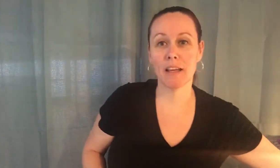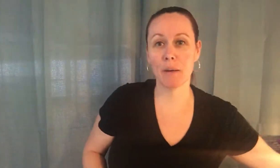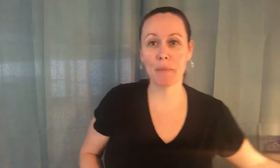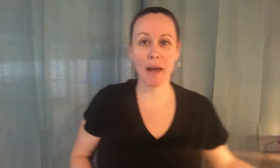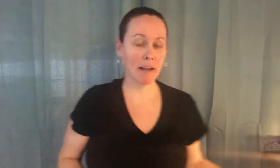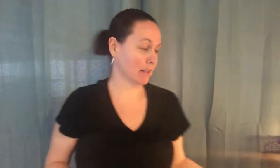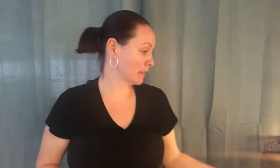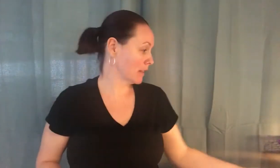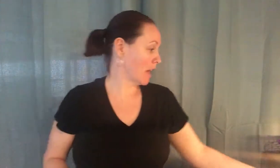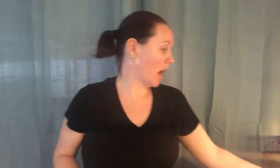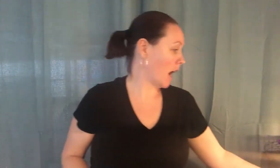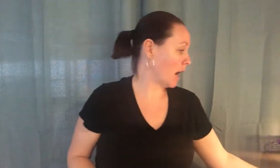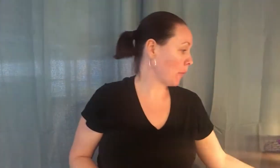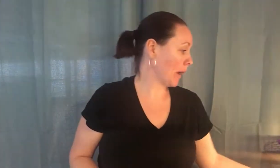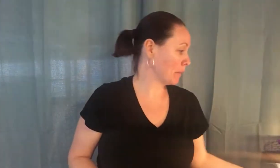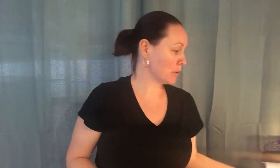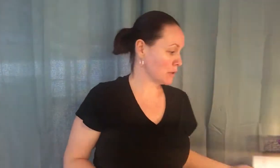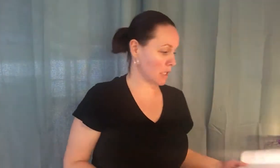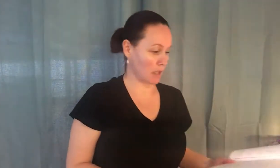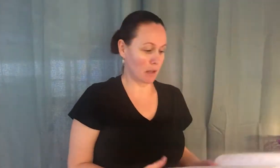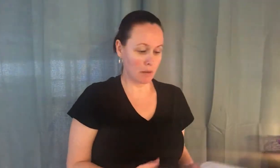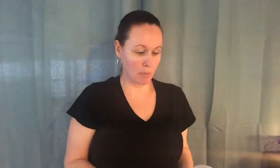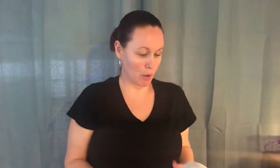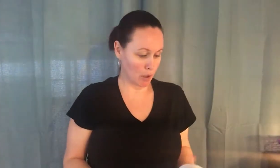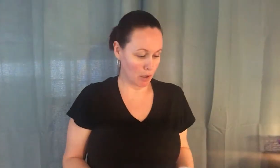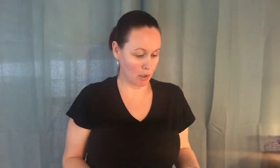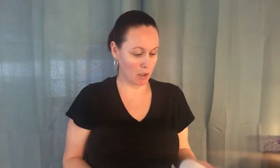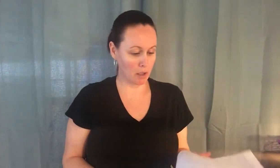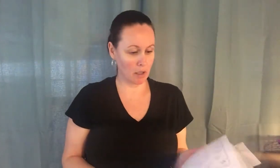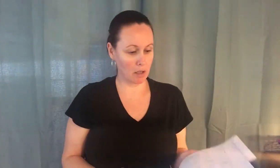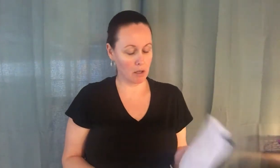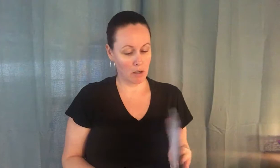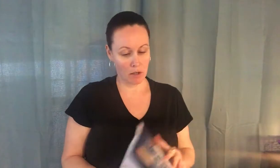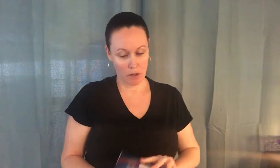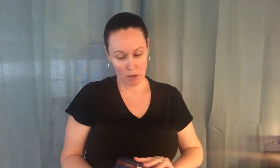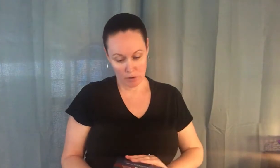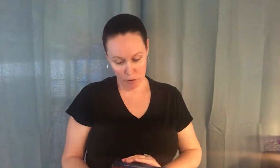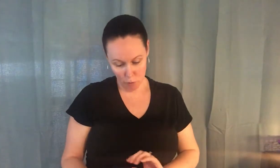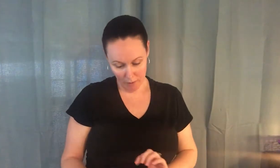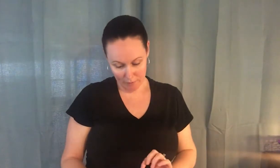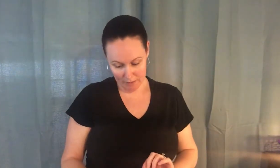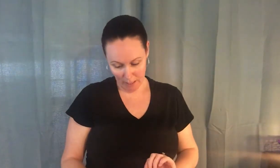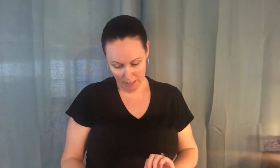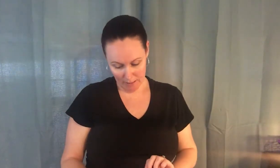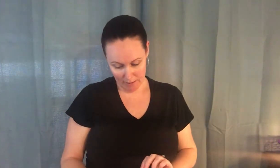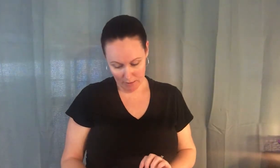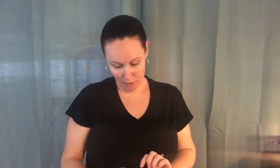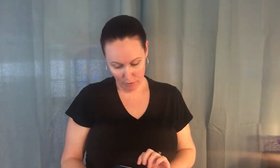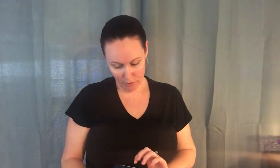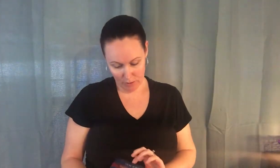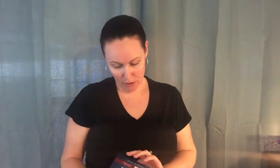Hi, I'm back. I am using the book, The Joy of Signing. It's the 3rd